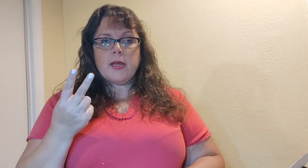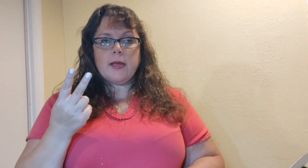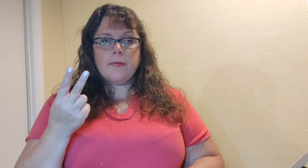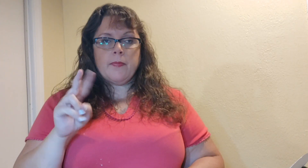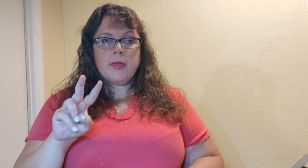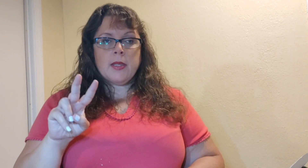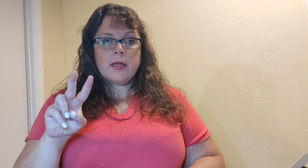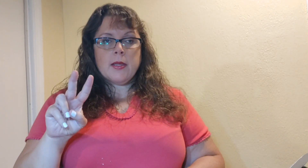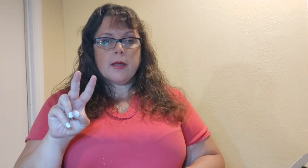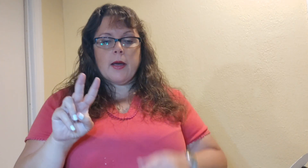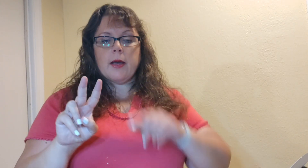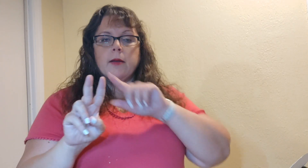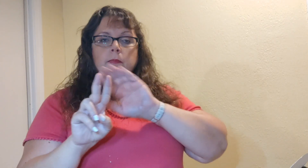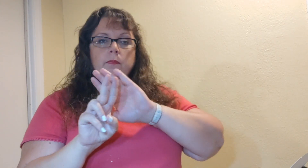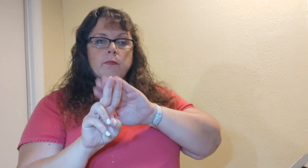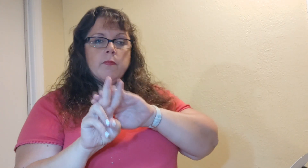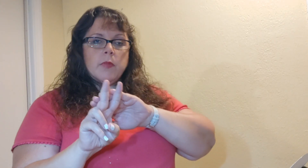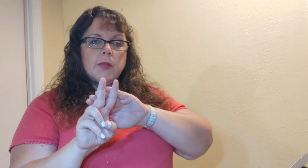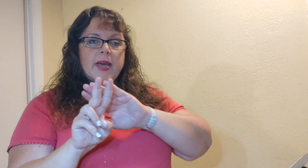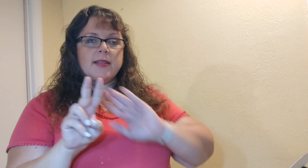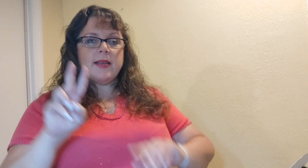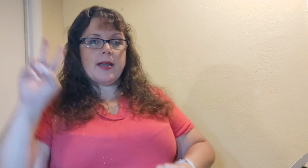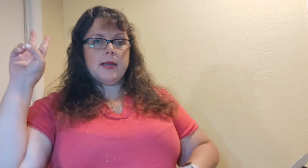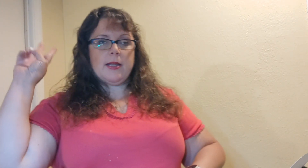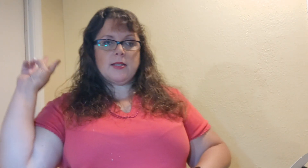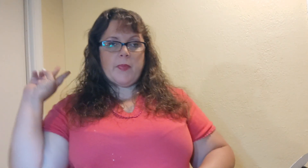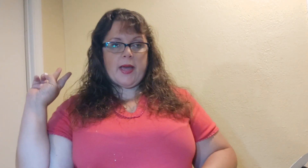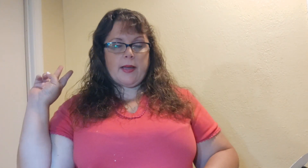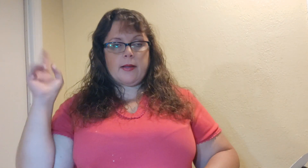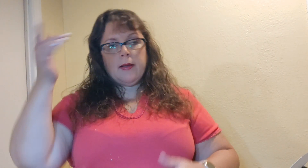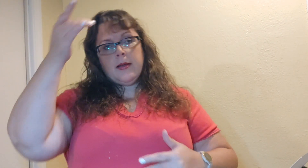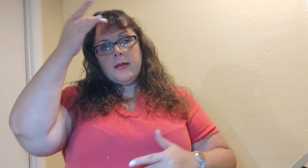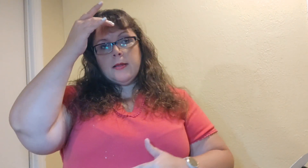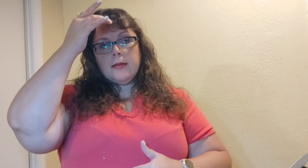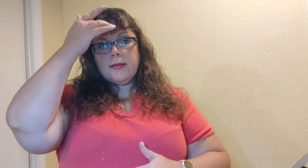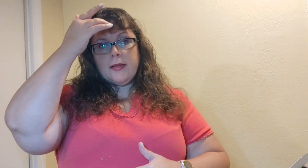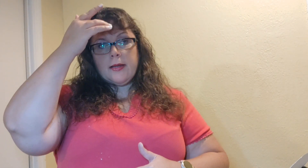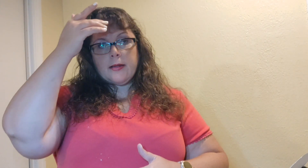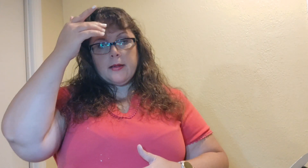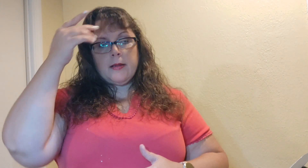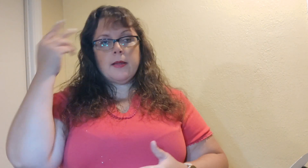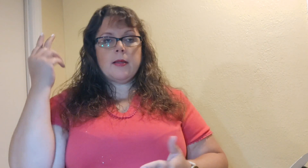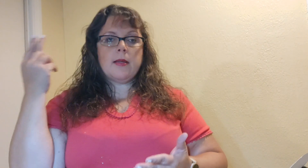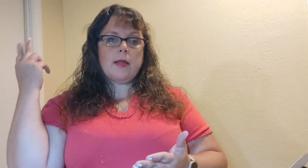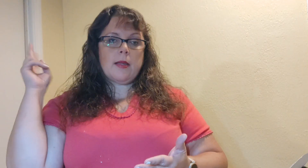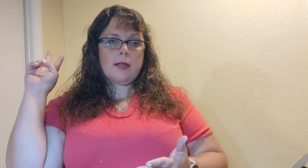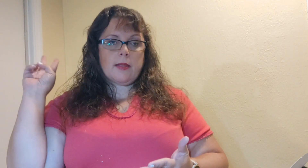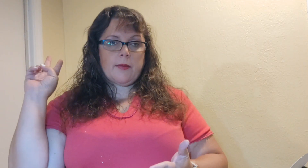V, the back side is back. Sick, and then